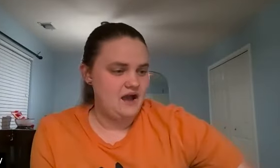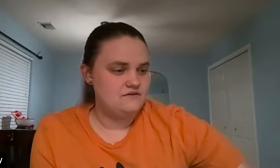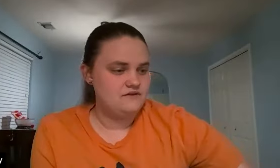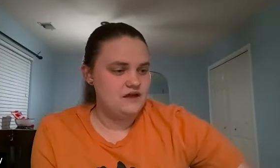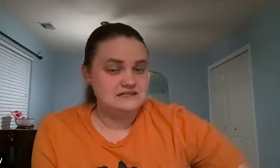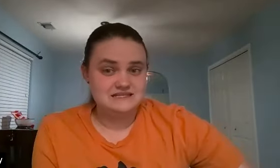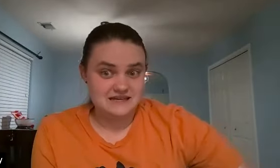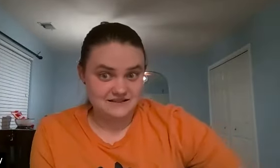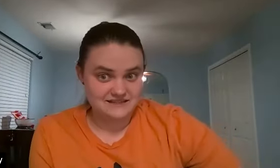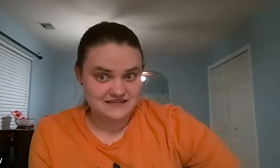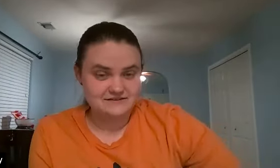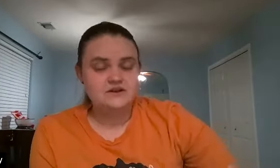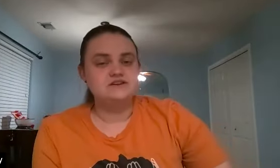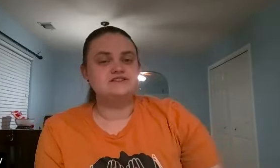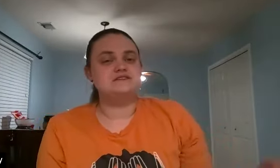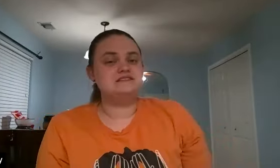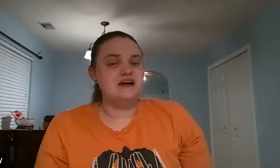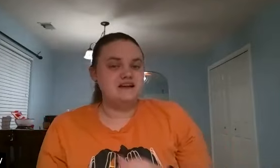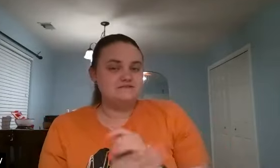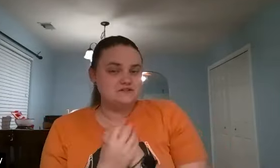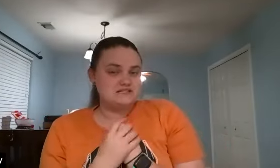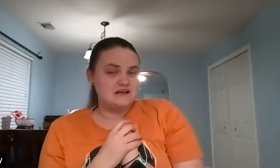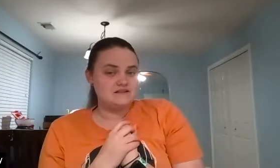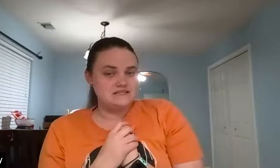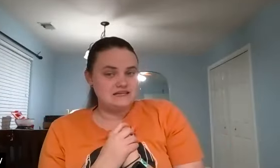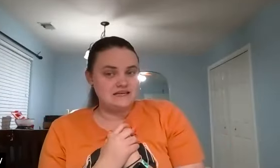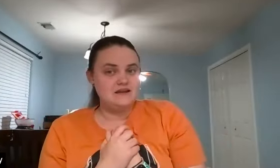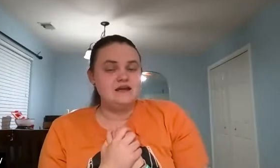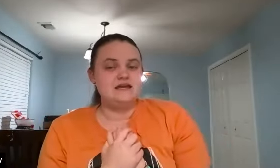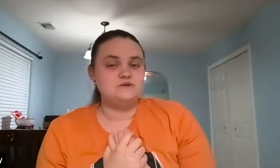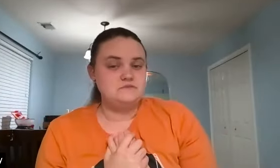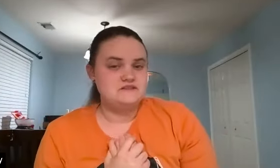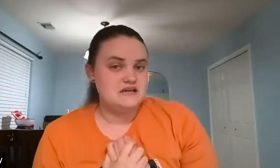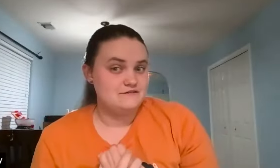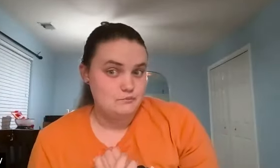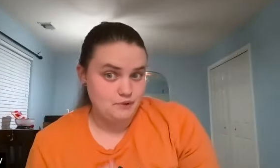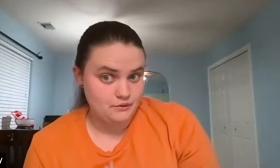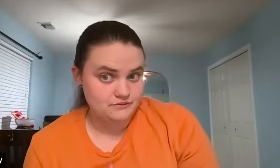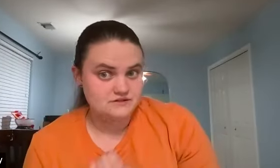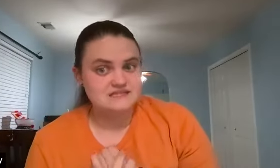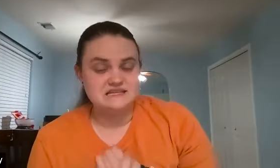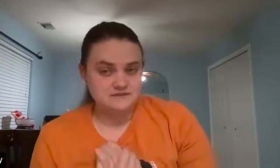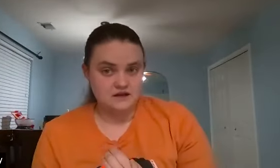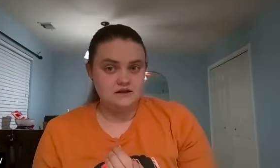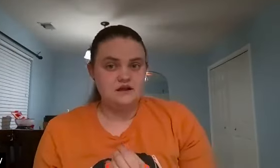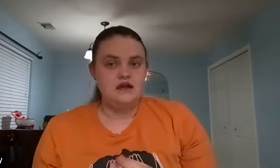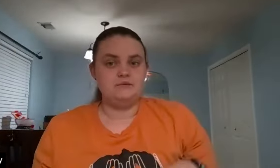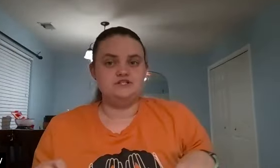have skeleton. So the sign for skeleton is going to be the sign for bone. So it's the same sign. And what you do